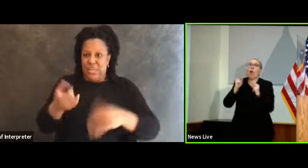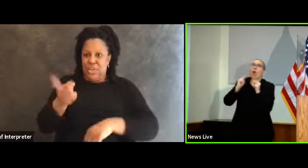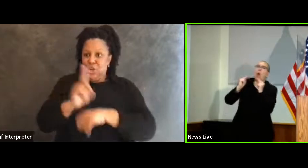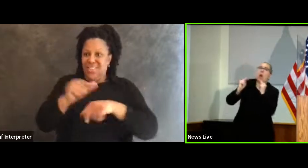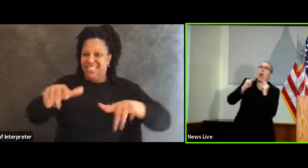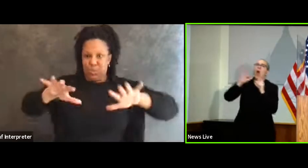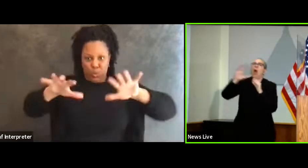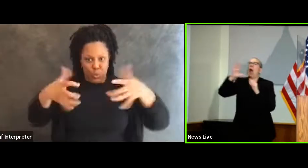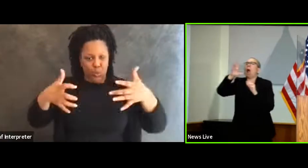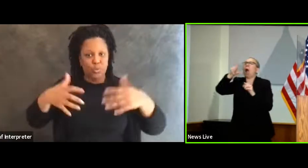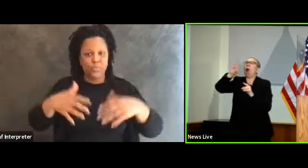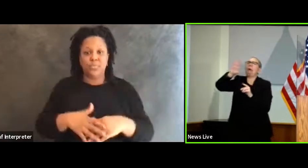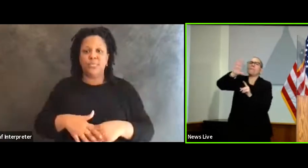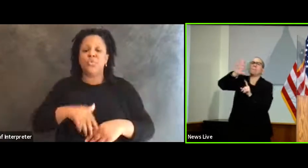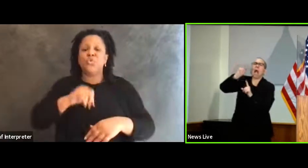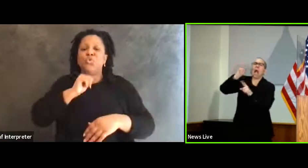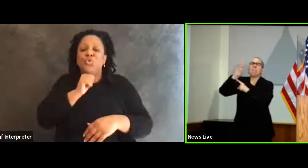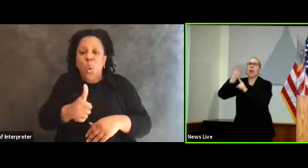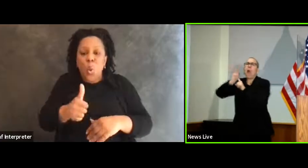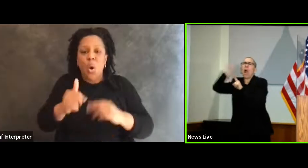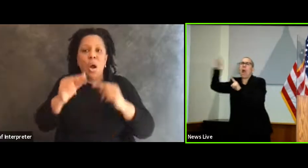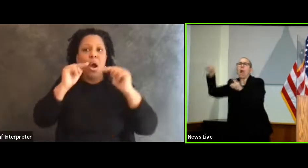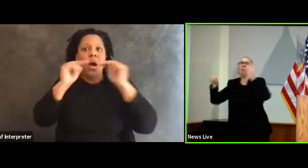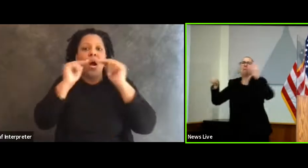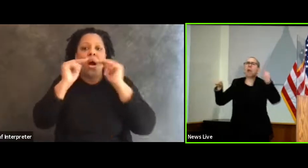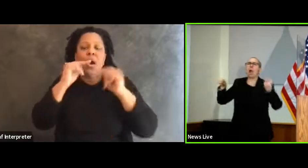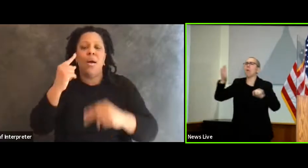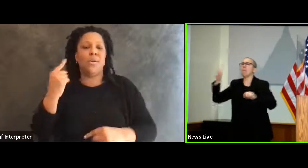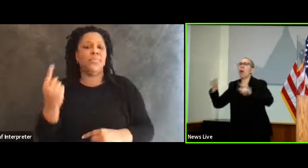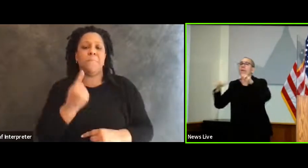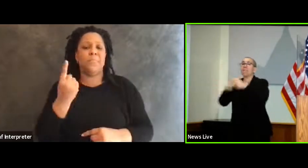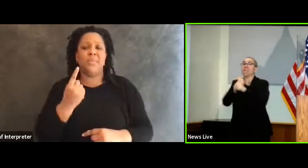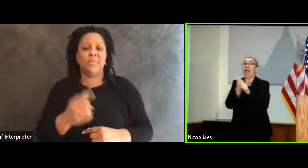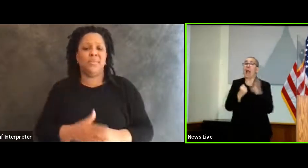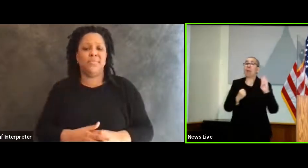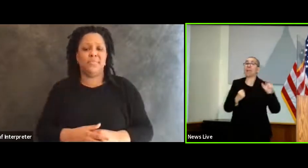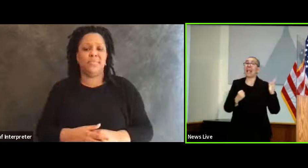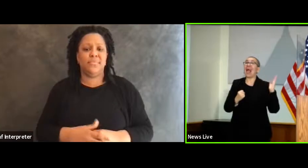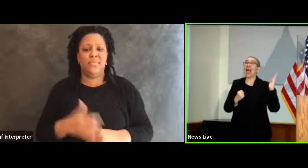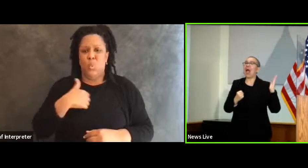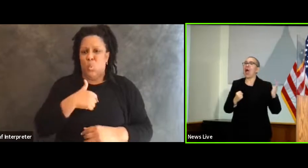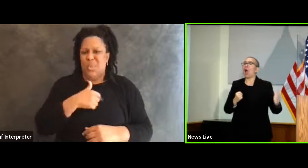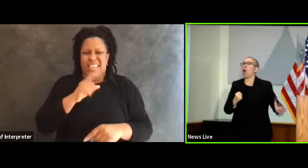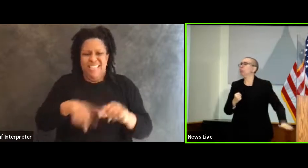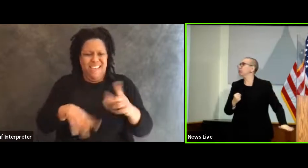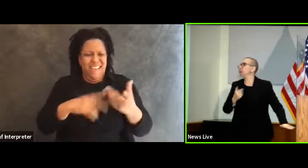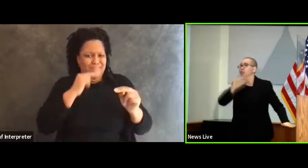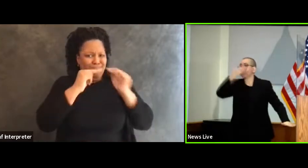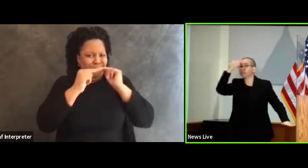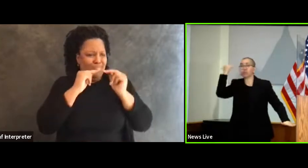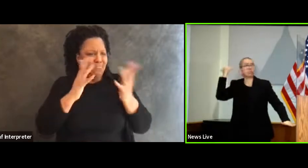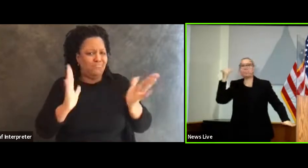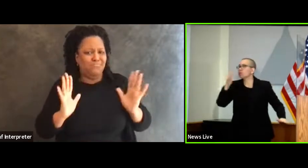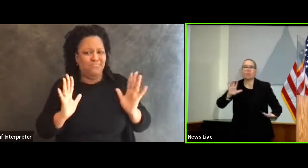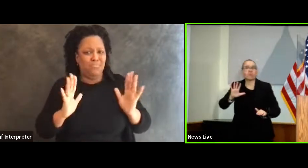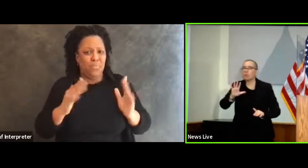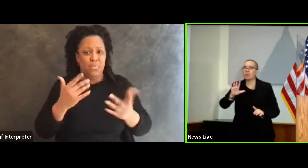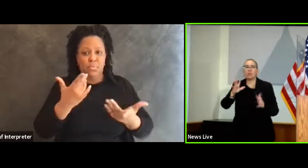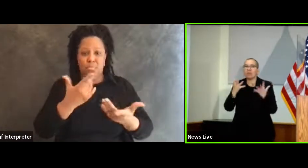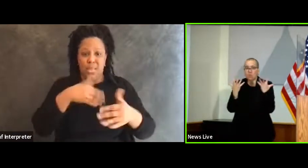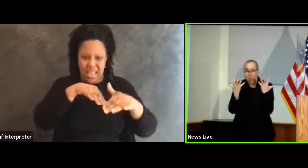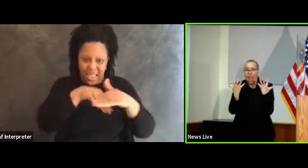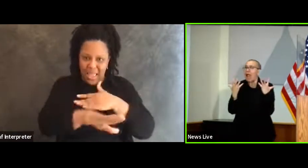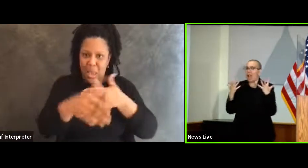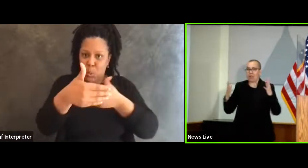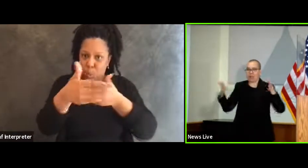away things that aren't really a negotiating piece. We enter the room where some things should be universal truths. We can find